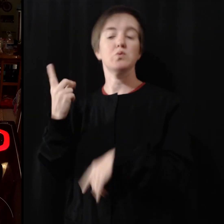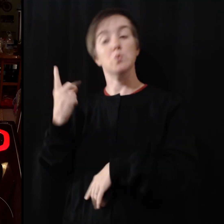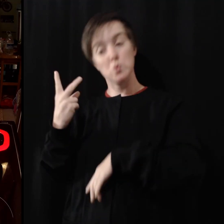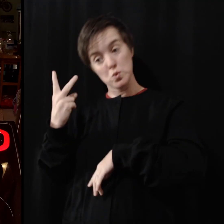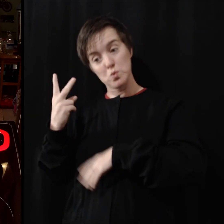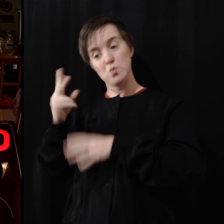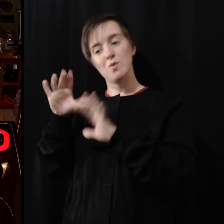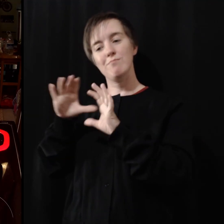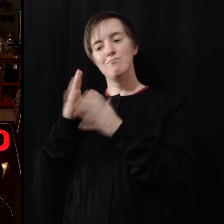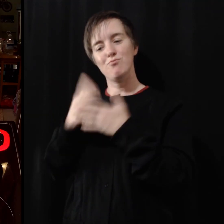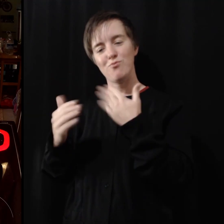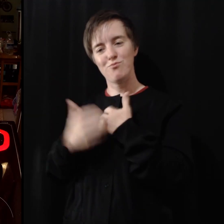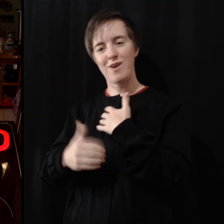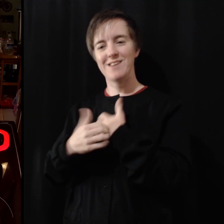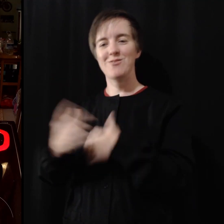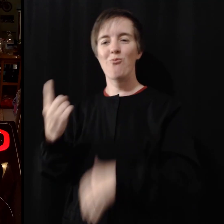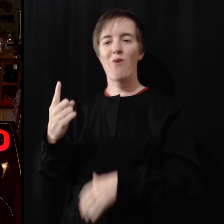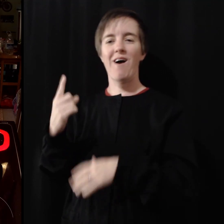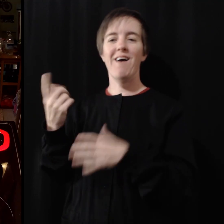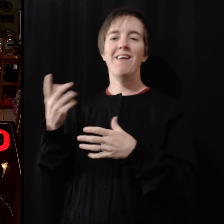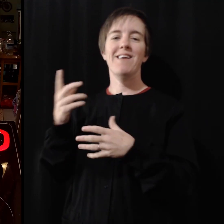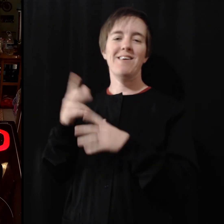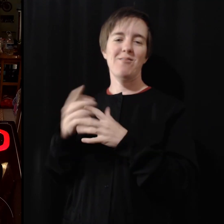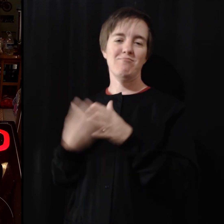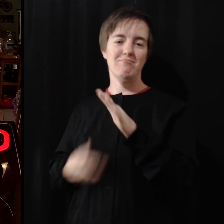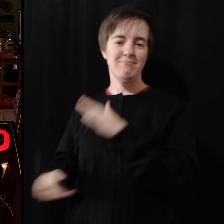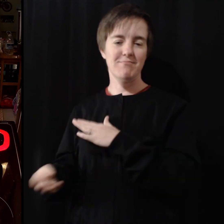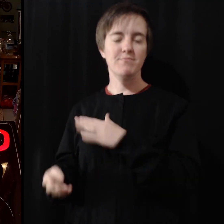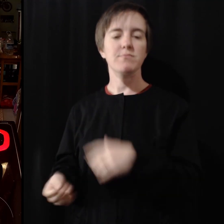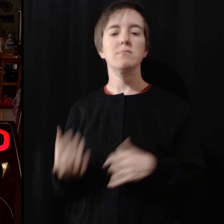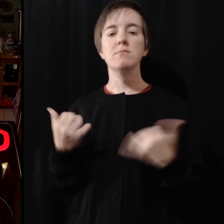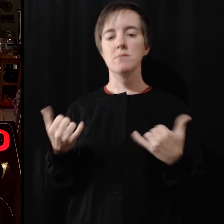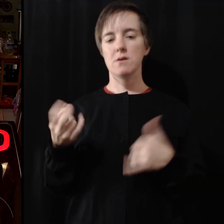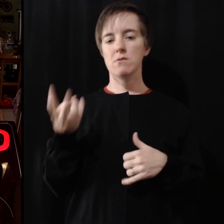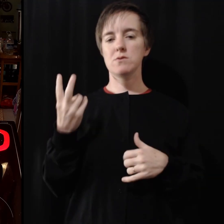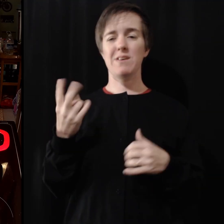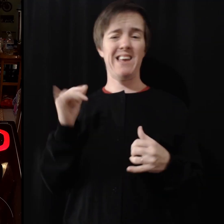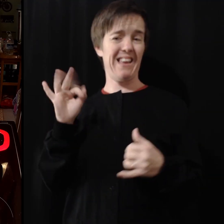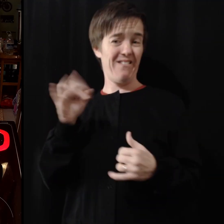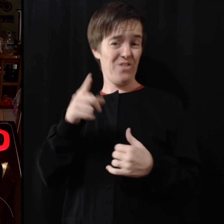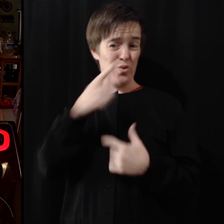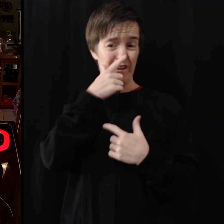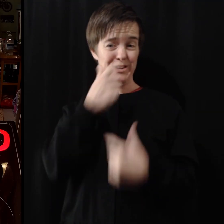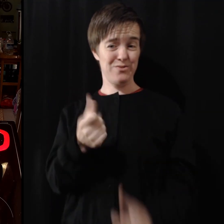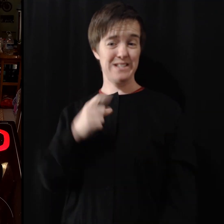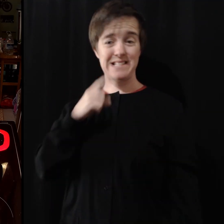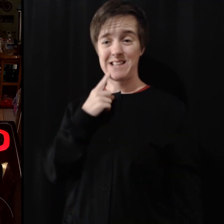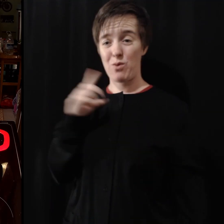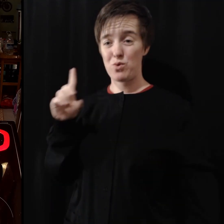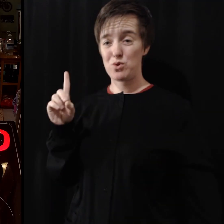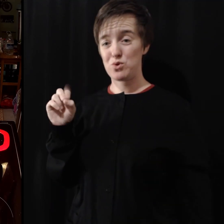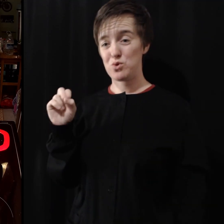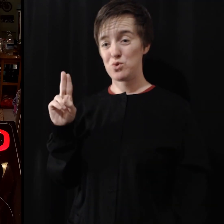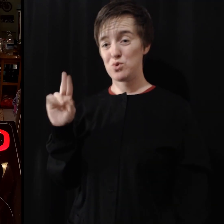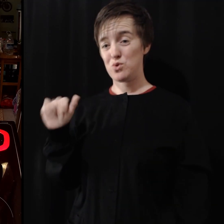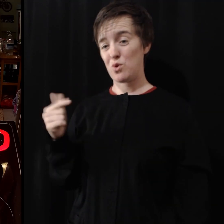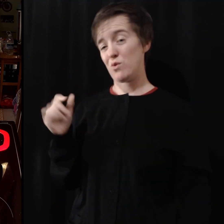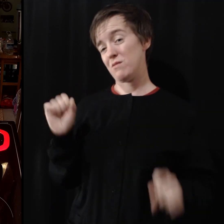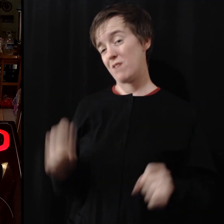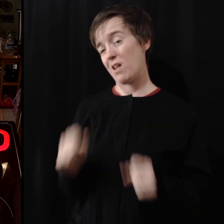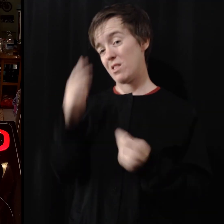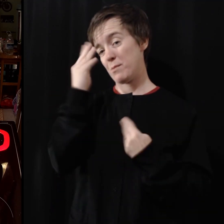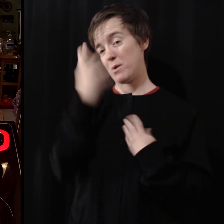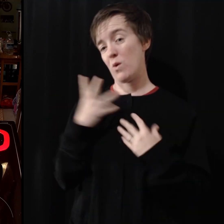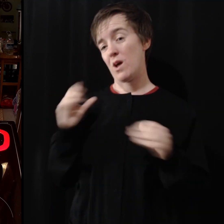loaves, going for the stretch and folds of sourdough. If you guys are interested in sourdough, you can let me